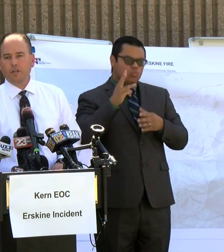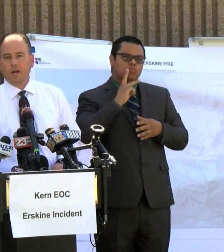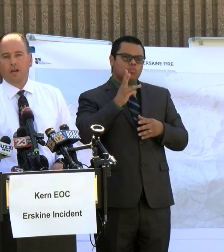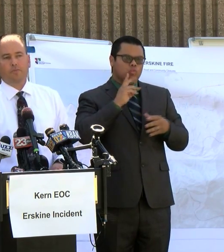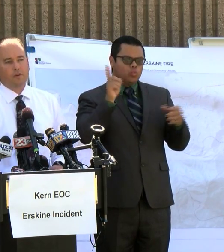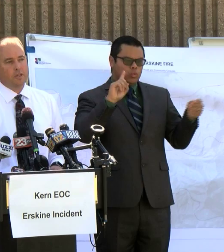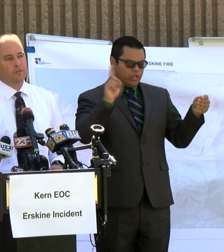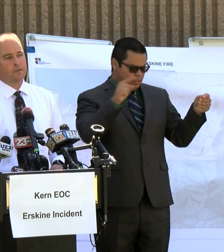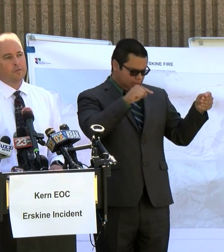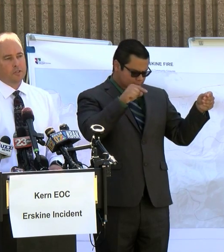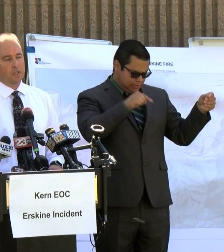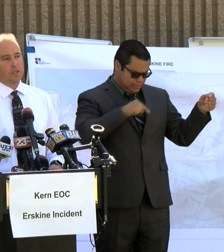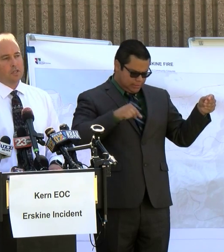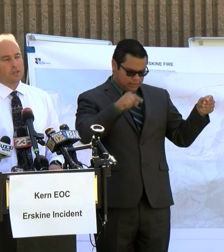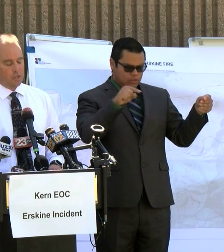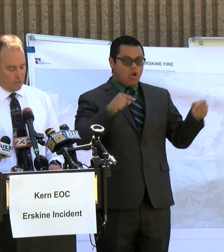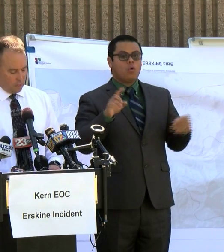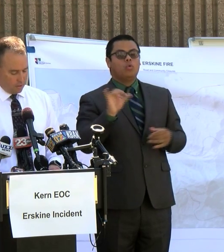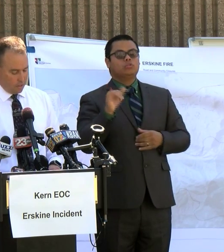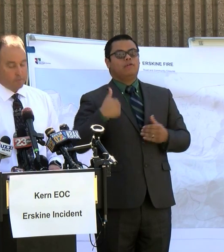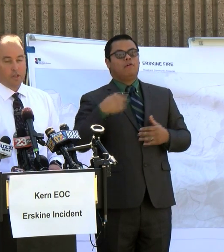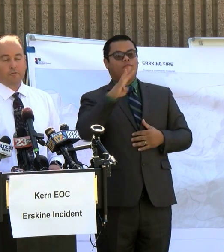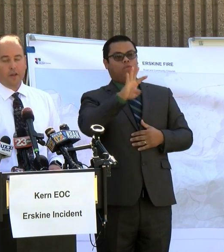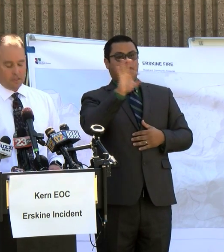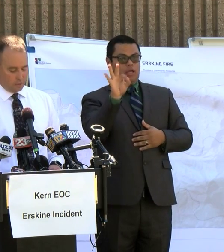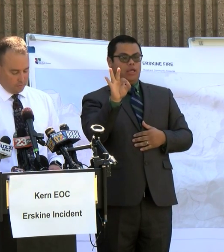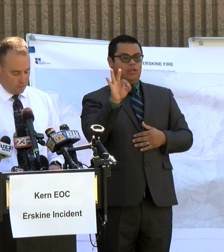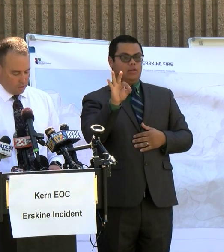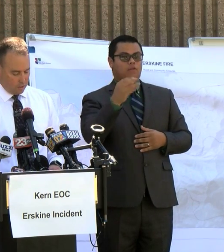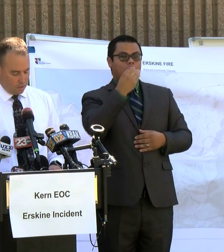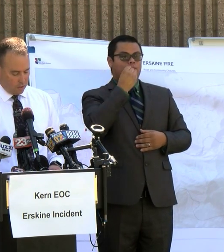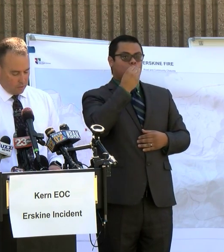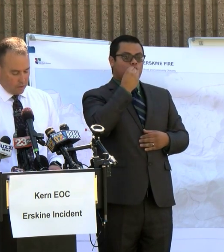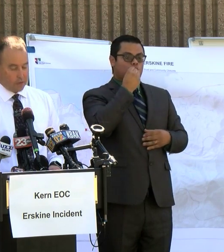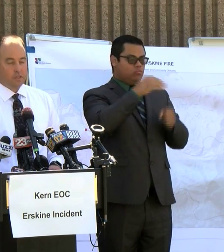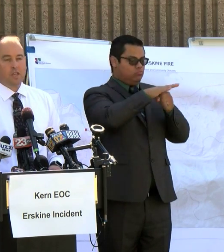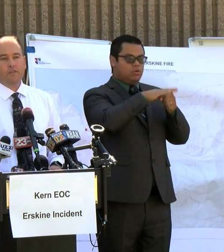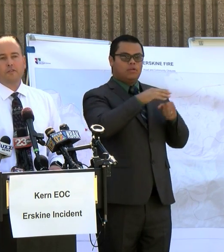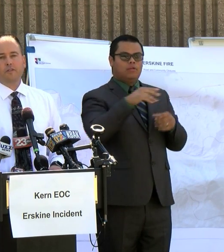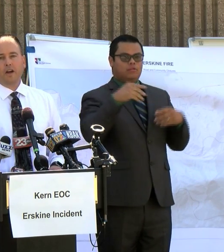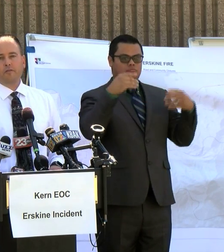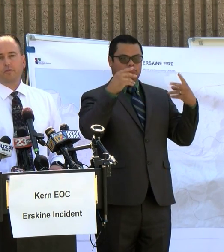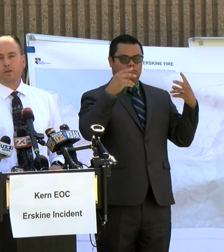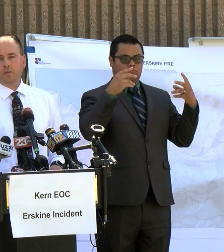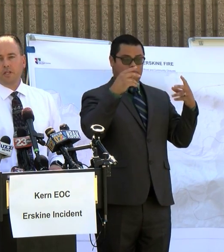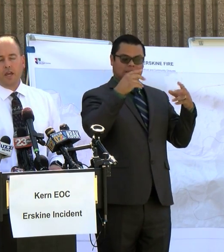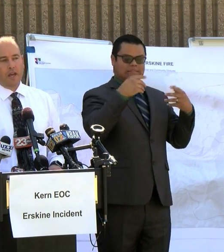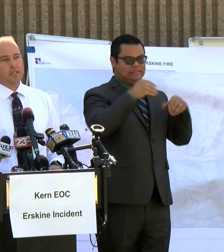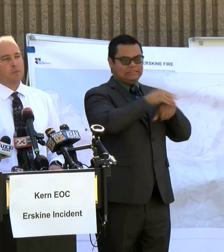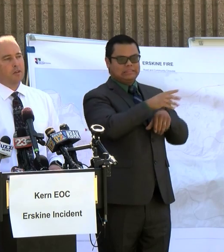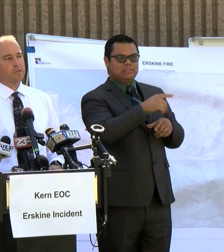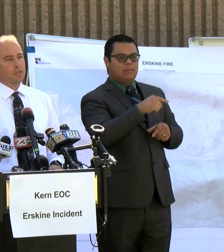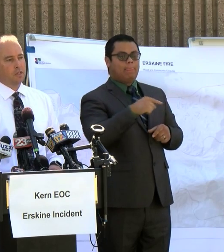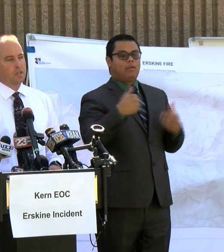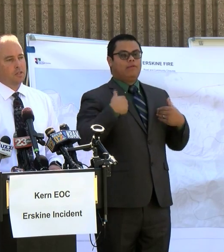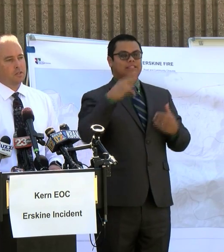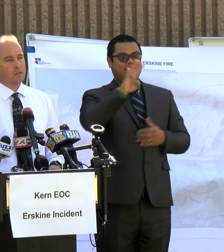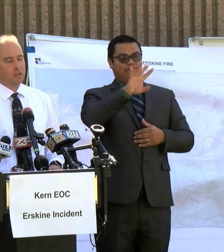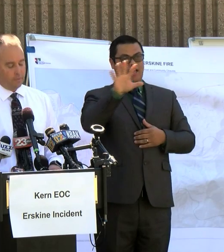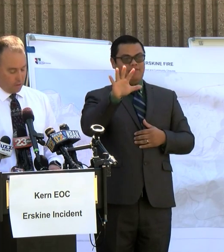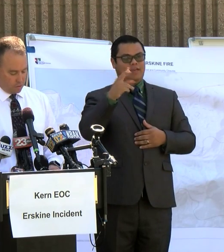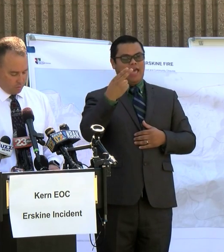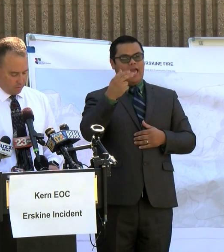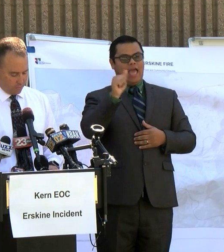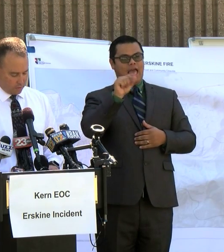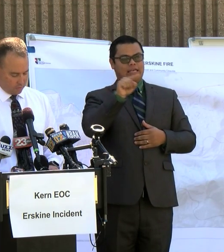have 49 permitted food facilities that have been affected. We have 75 permitted hazmat facilities